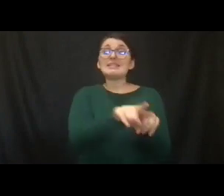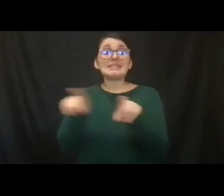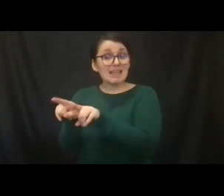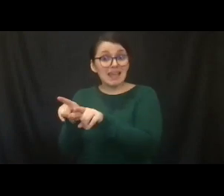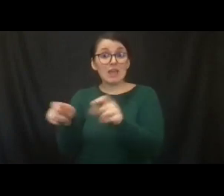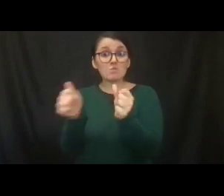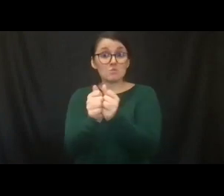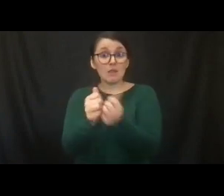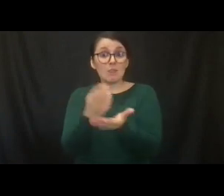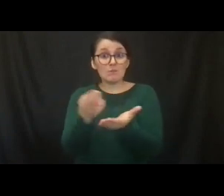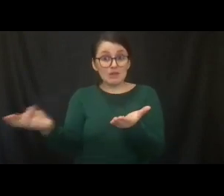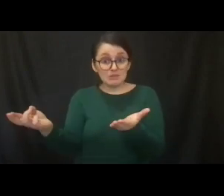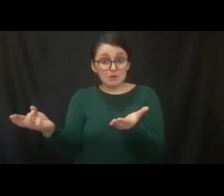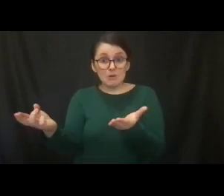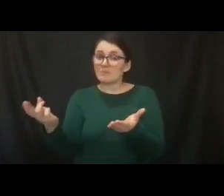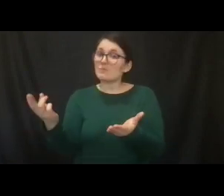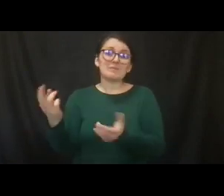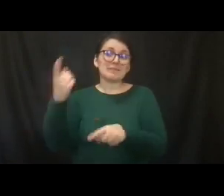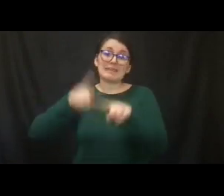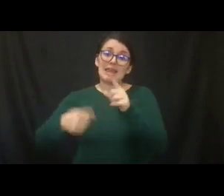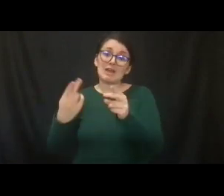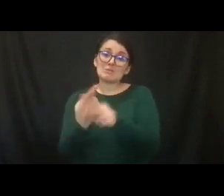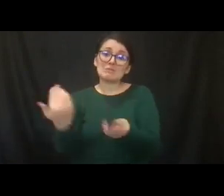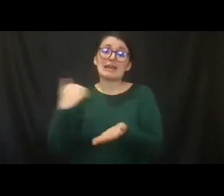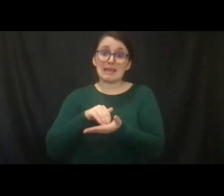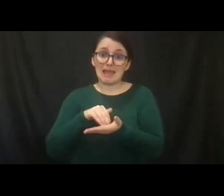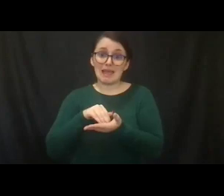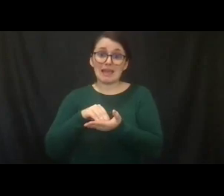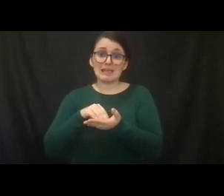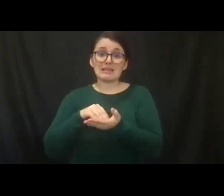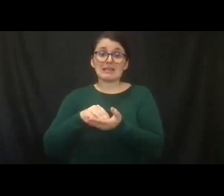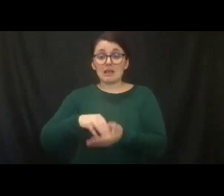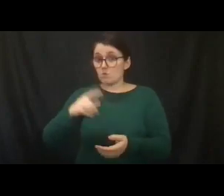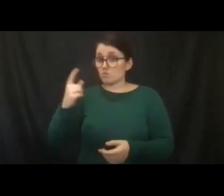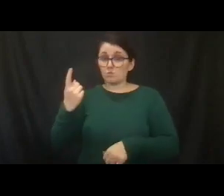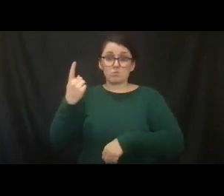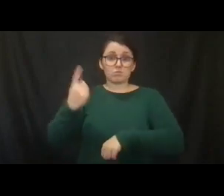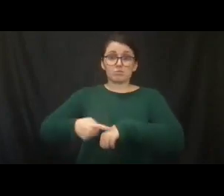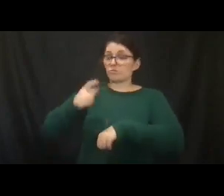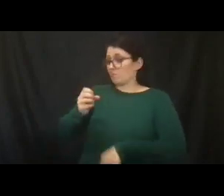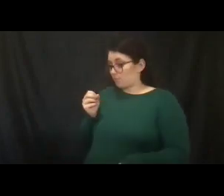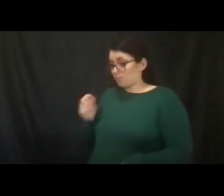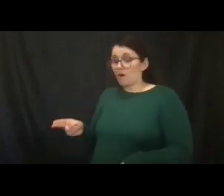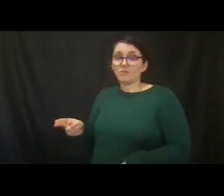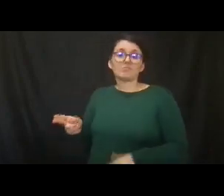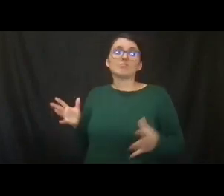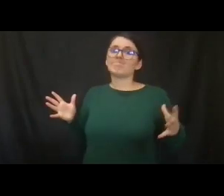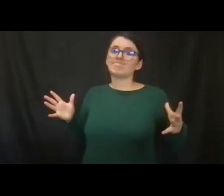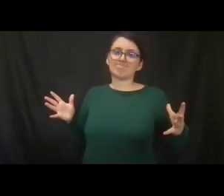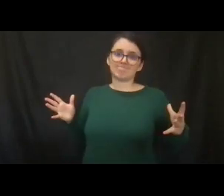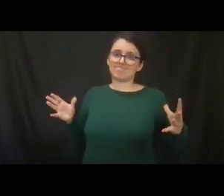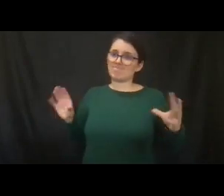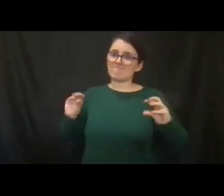We can't use them again. So once it goes into the pit and goes to the landfill, we don't have